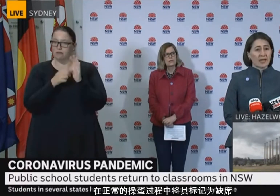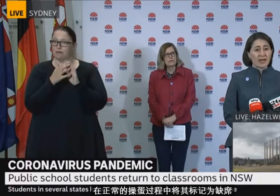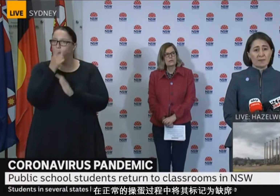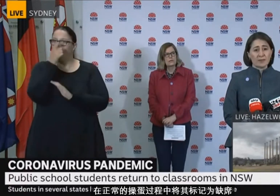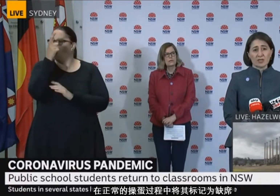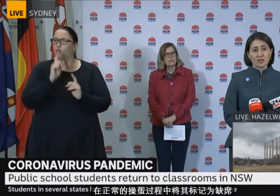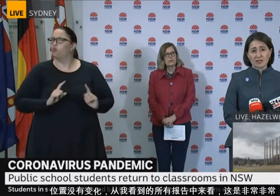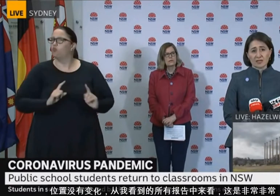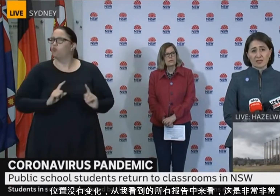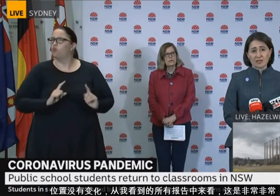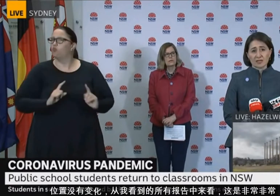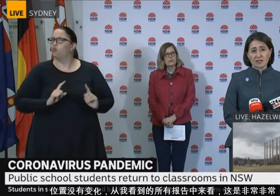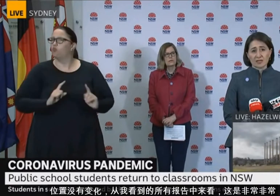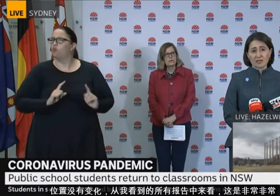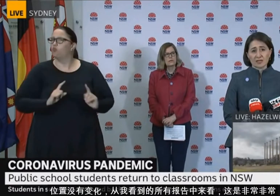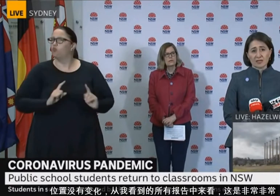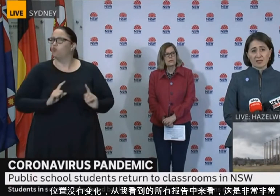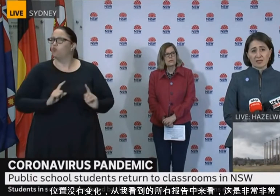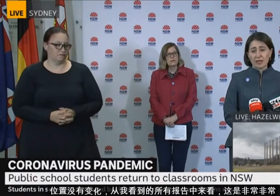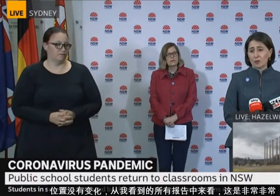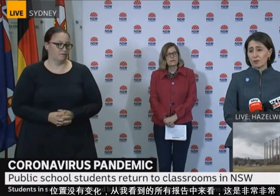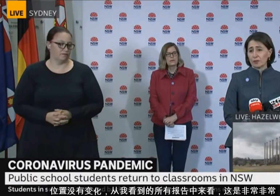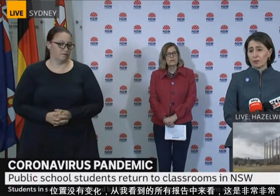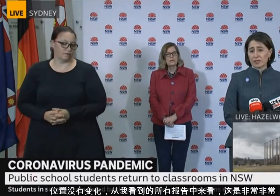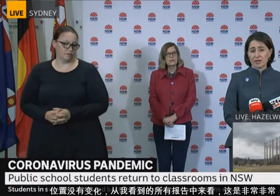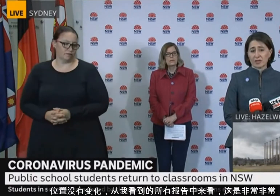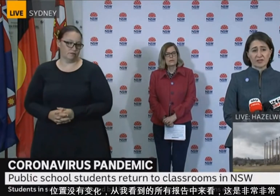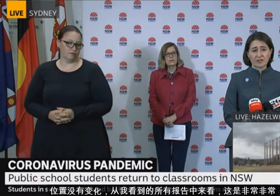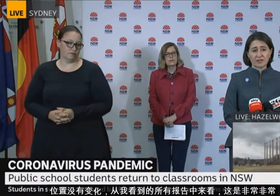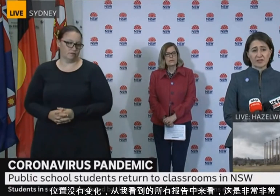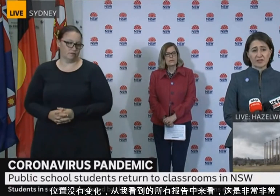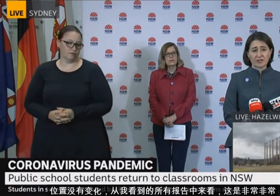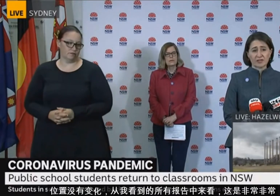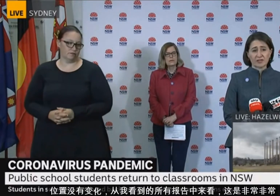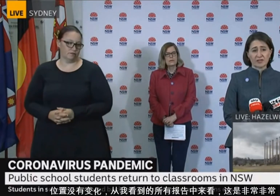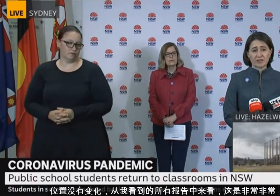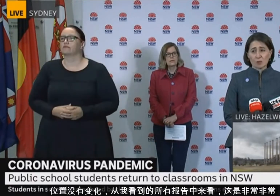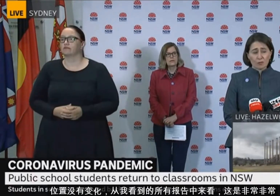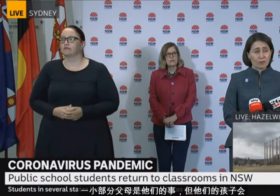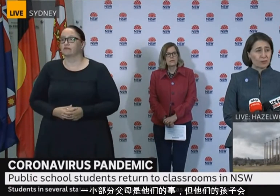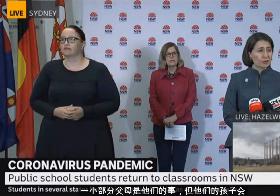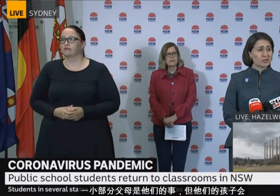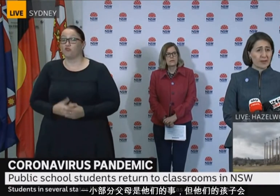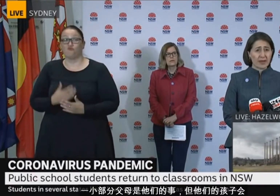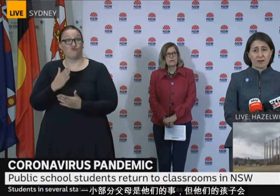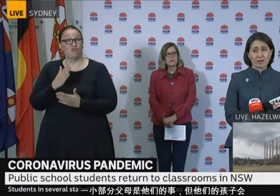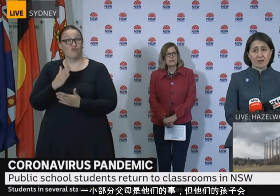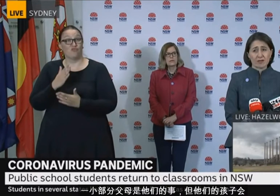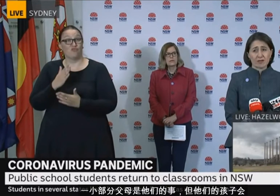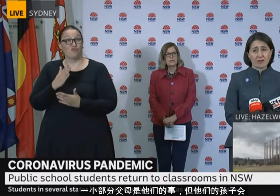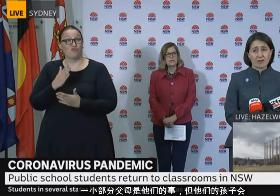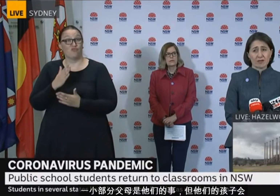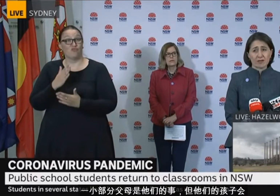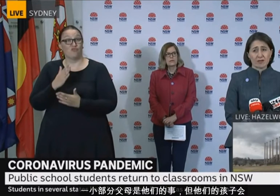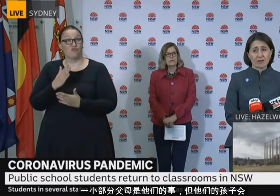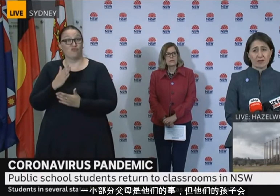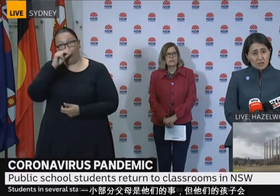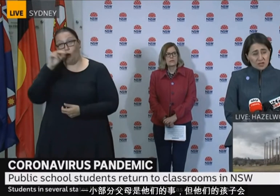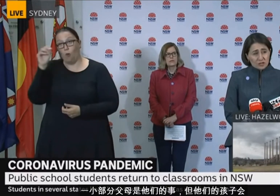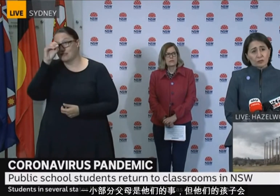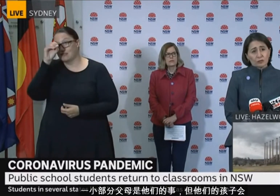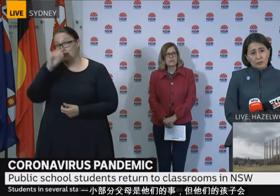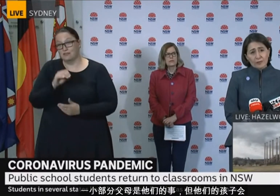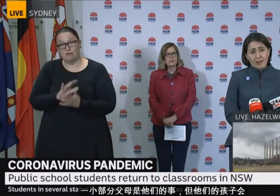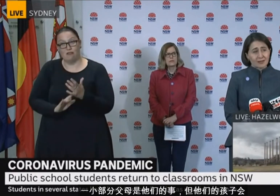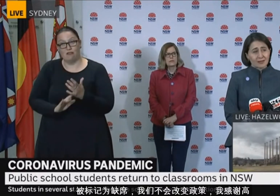normal processes will follow. Yeah, our position doesn't change, and from all reports that I've seen, it's a very, very small proportion of parents. That's